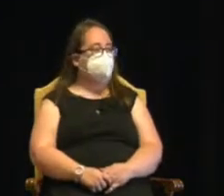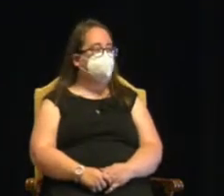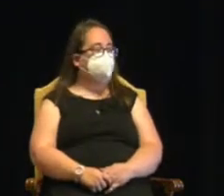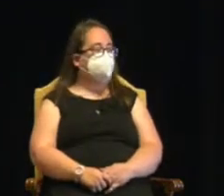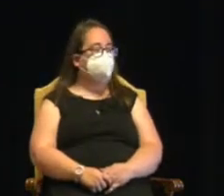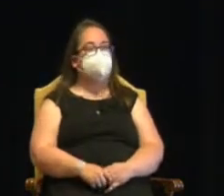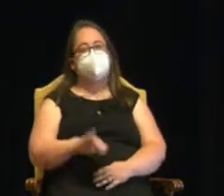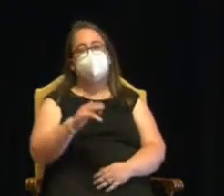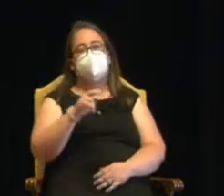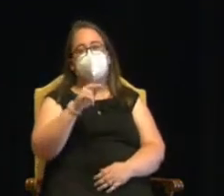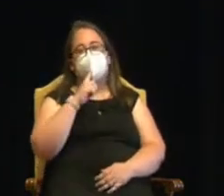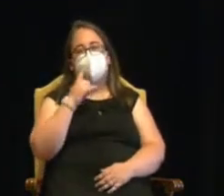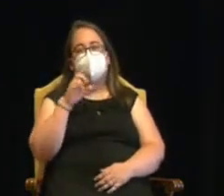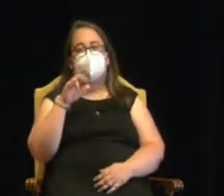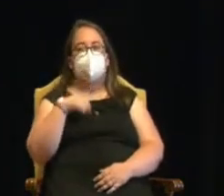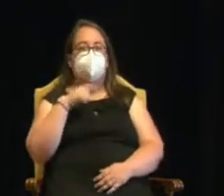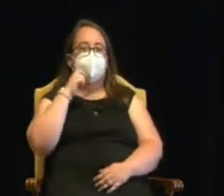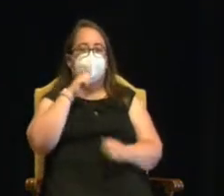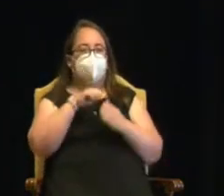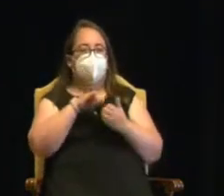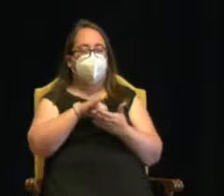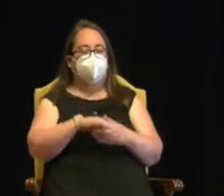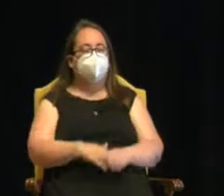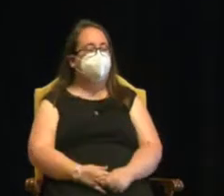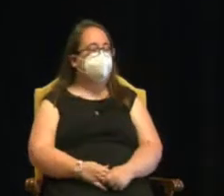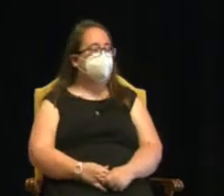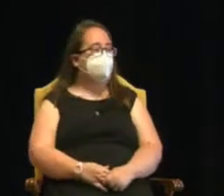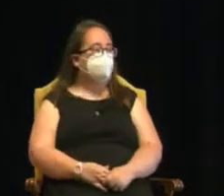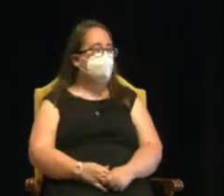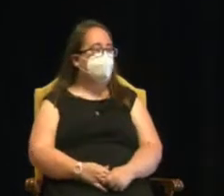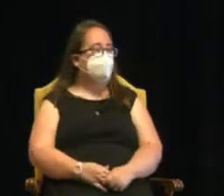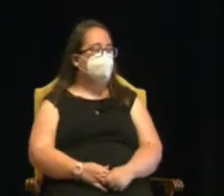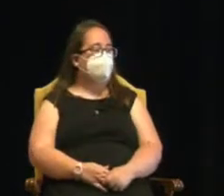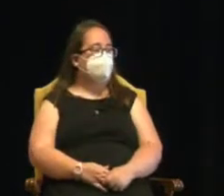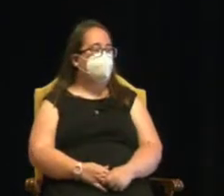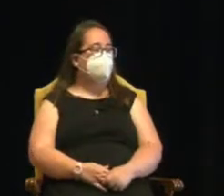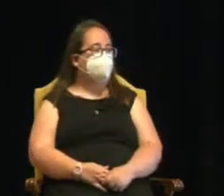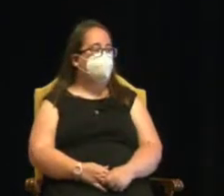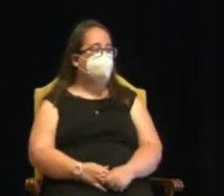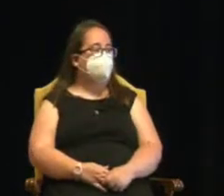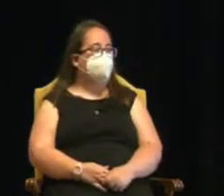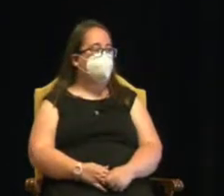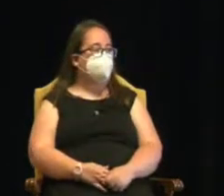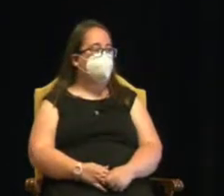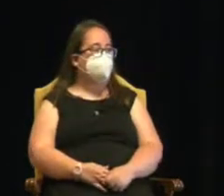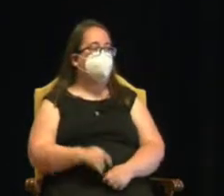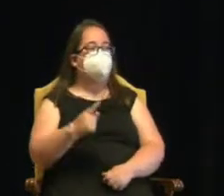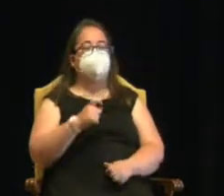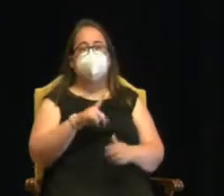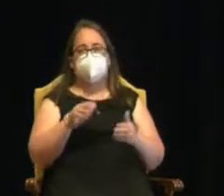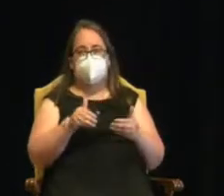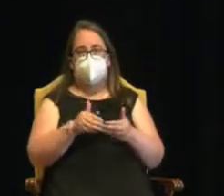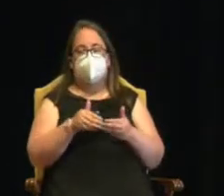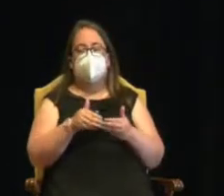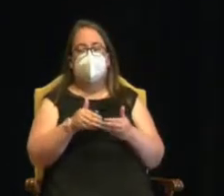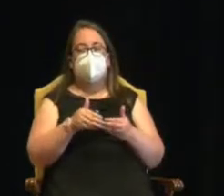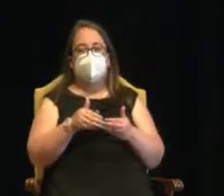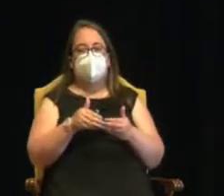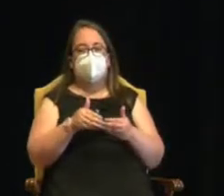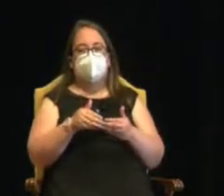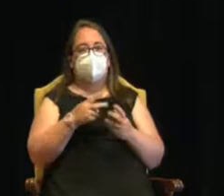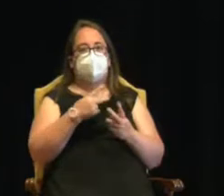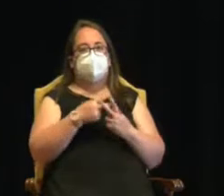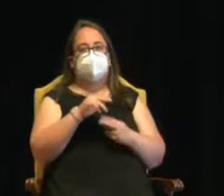character. Yeah, John is Jerry. I'm cool. I'm quite a character. But my question is, you know, in the introduction, they mentioned that this is a Me